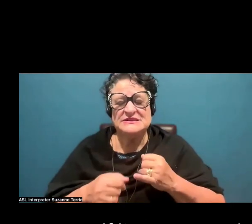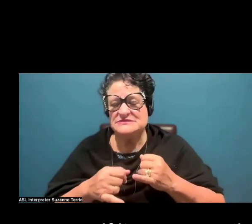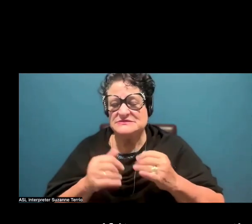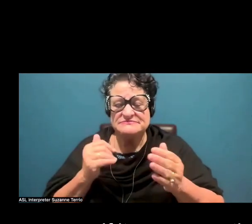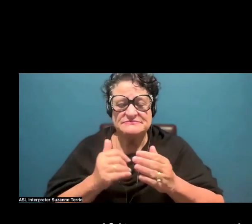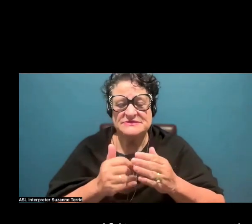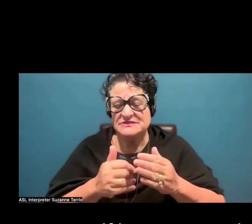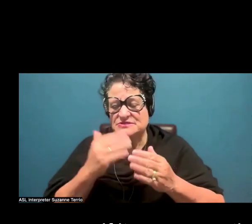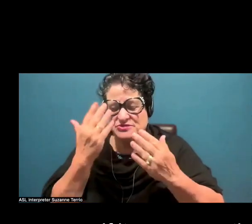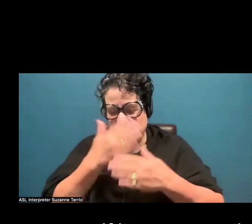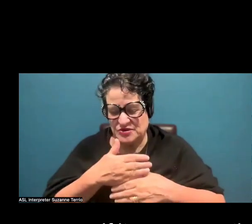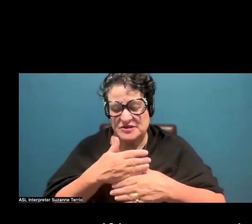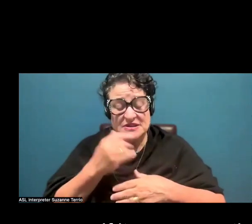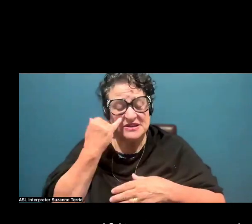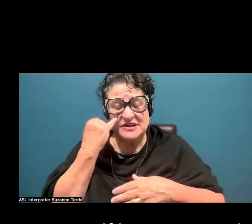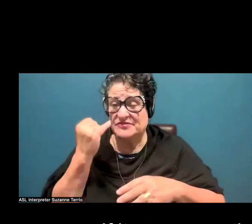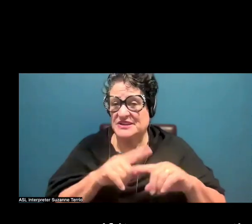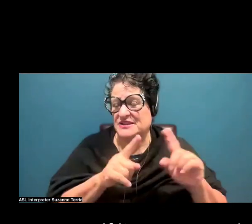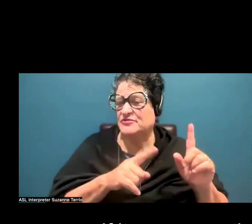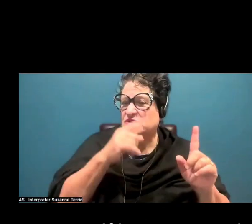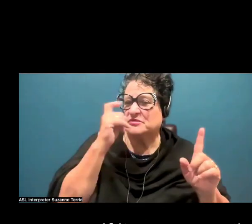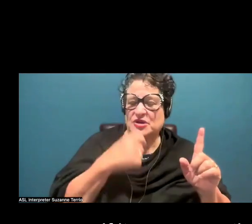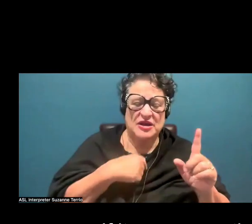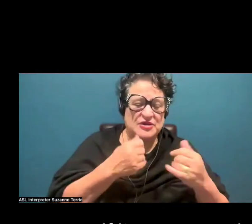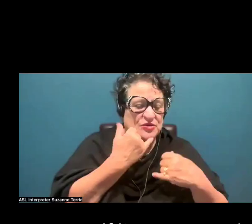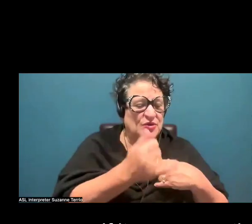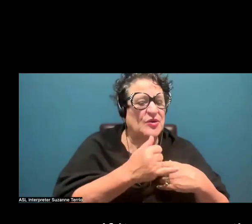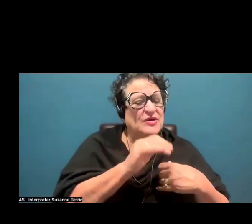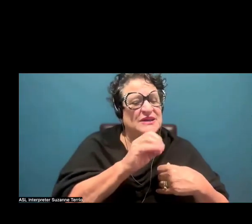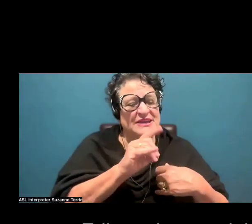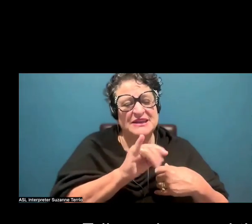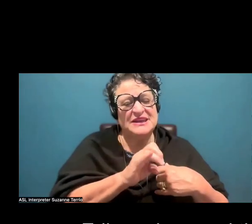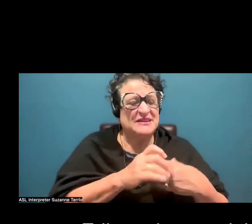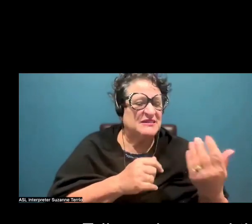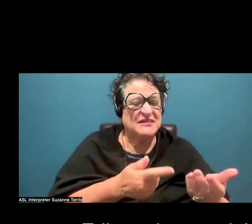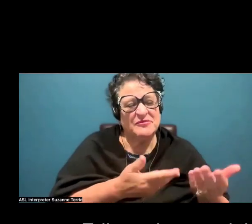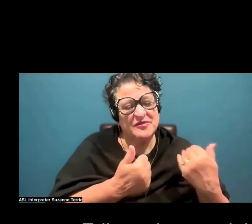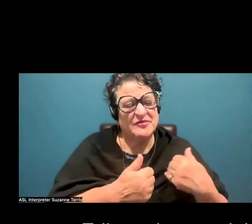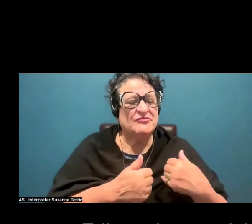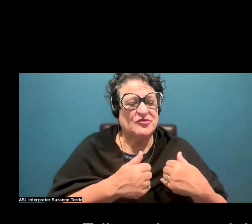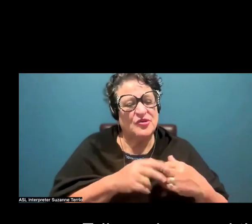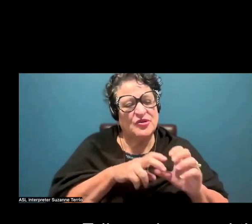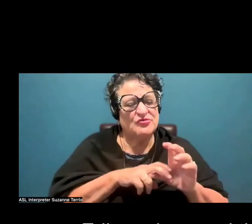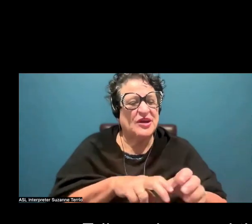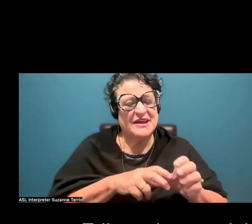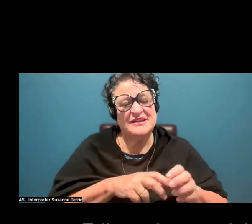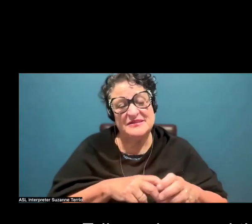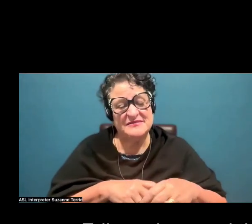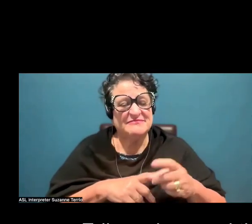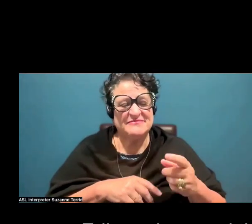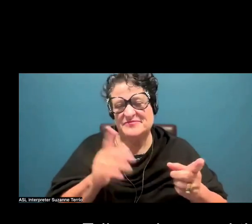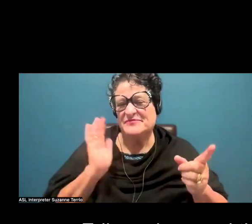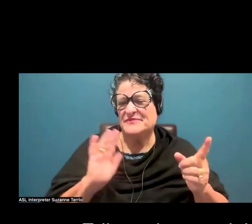If it were any other summer, I'd be calling Edie, saying, let's go for a ride. Edie and me and the bike she stripped the brakes off